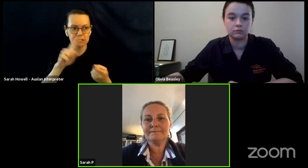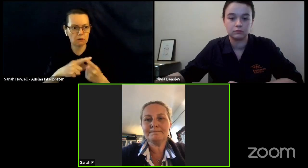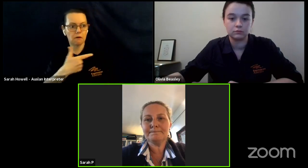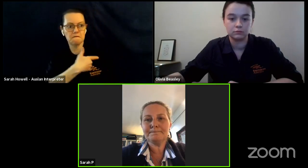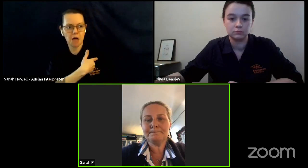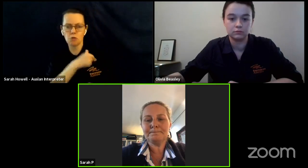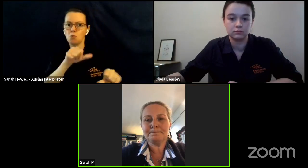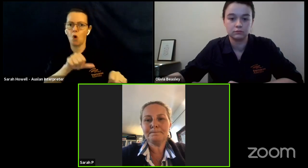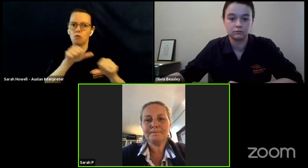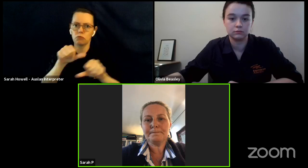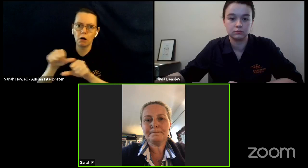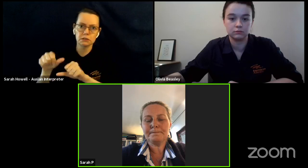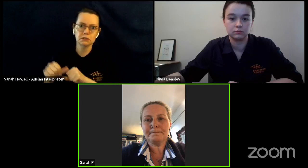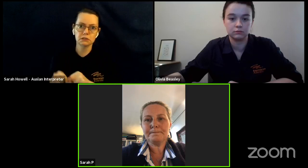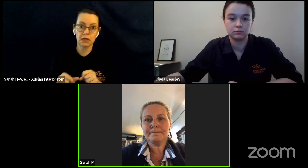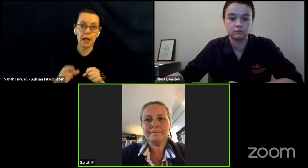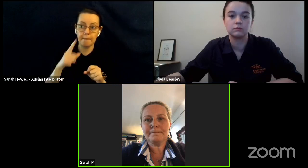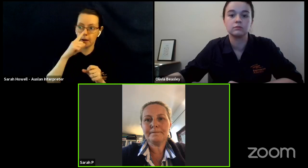DVTs.